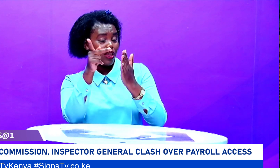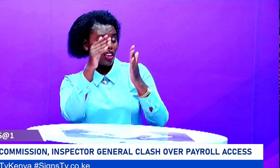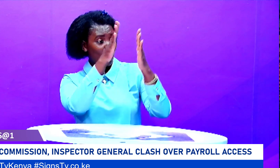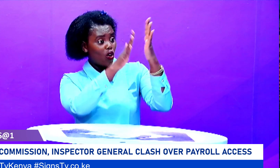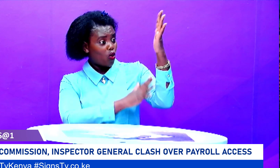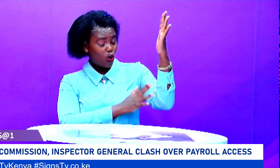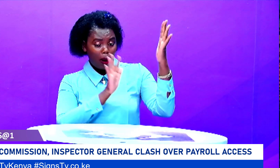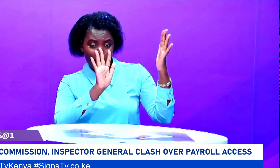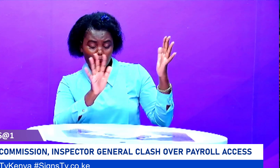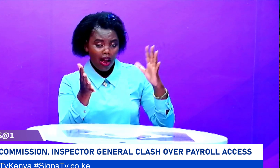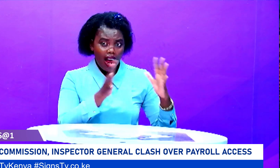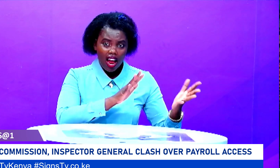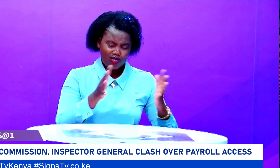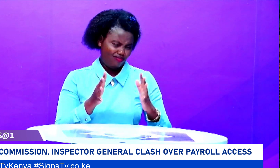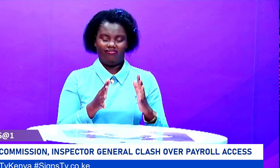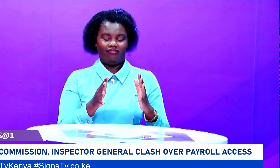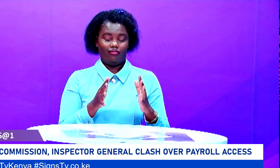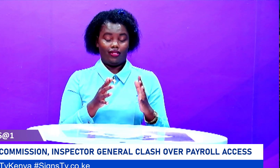Blocking not to view the payroll, this